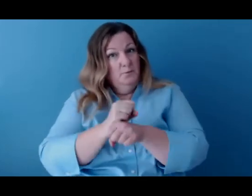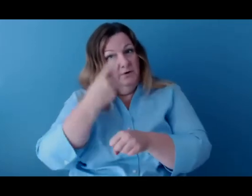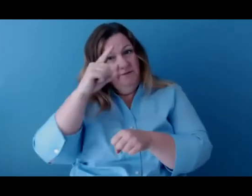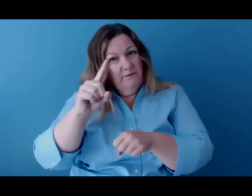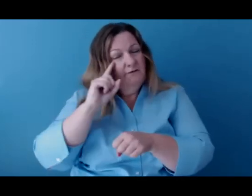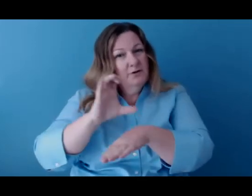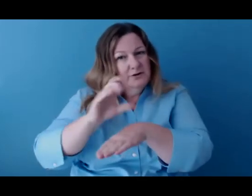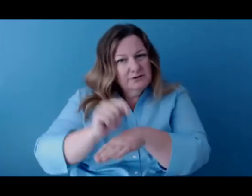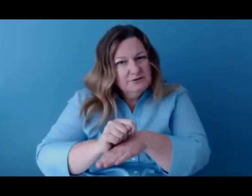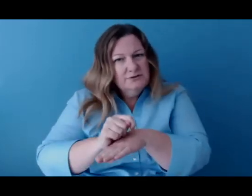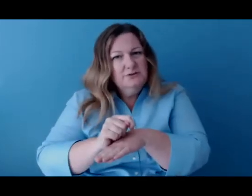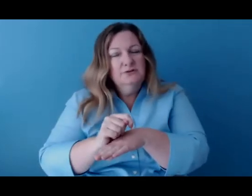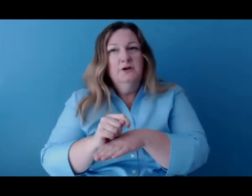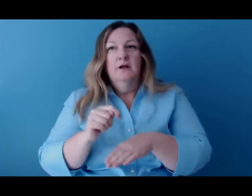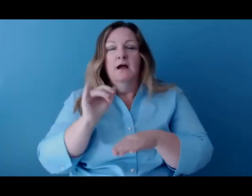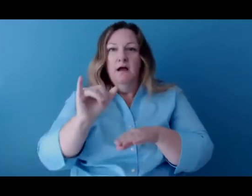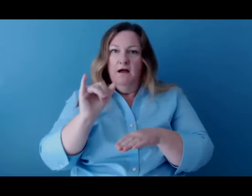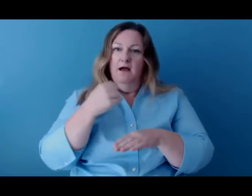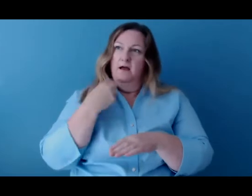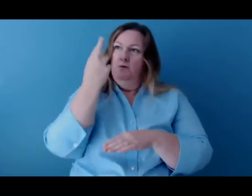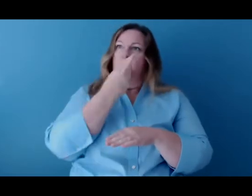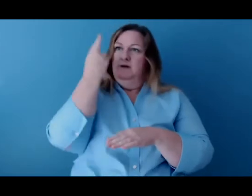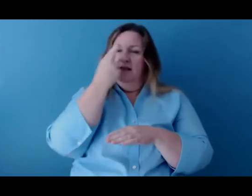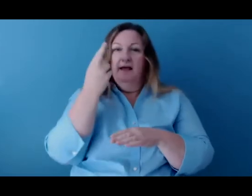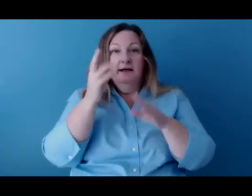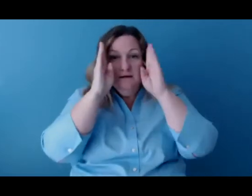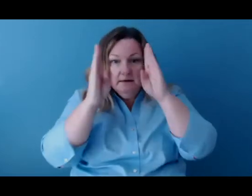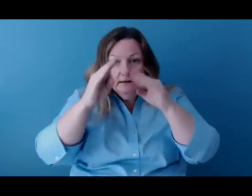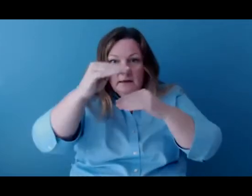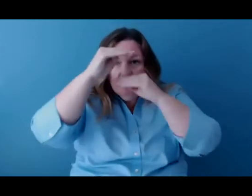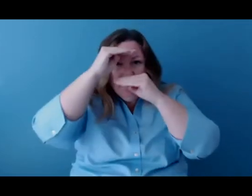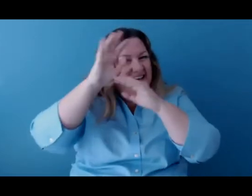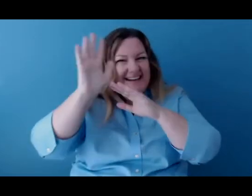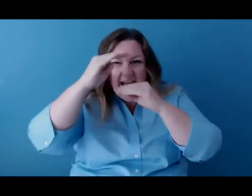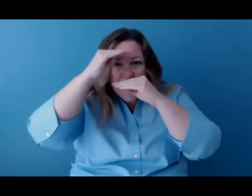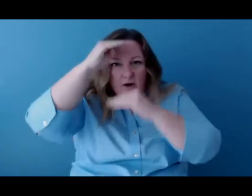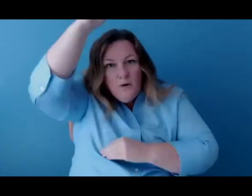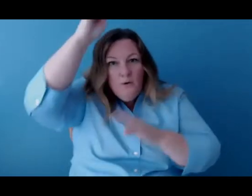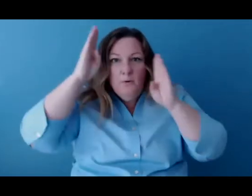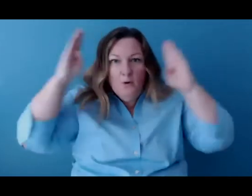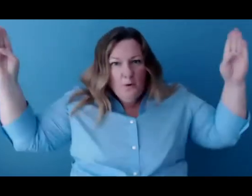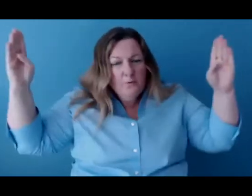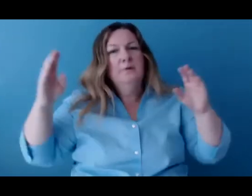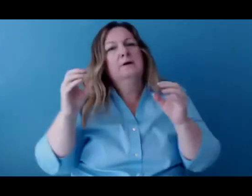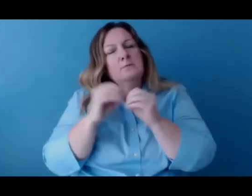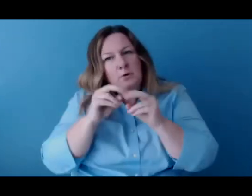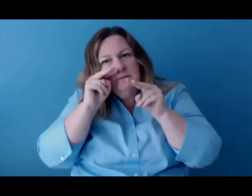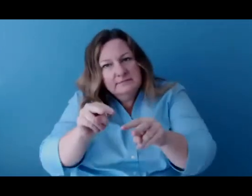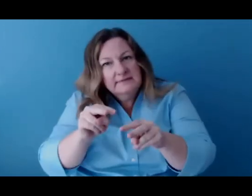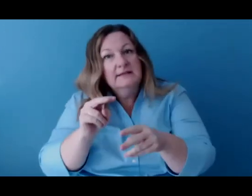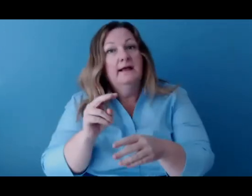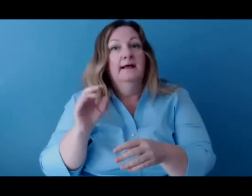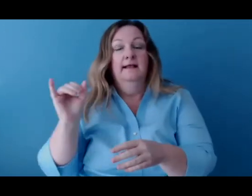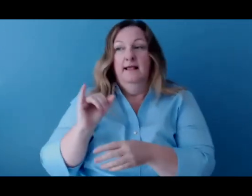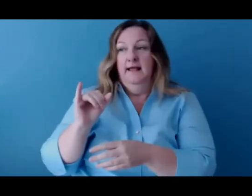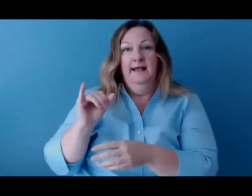kind of like take off blinders in some ways and not just go to the, you know, business student in econ You know, there's